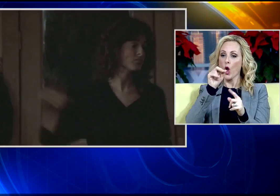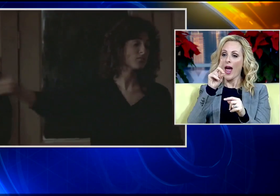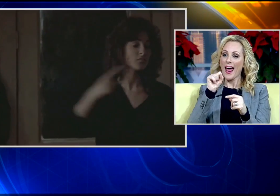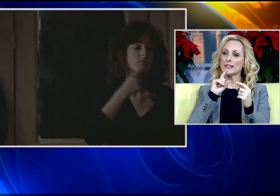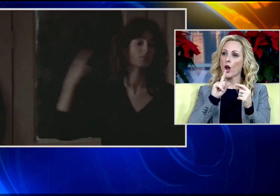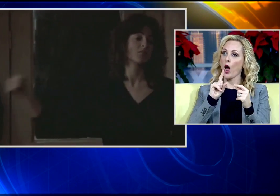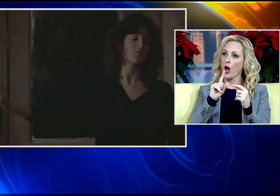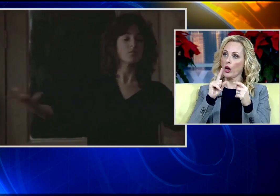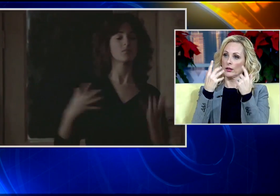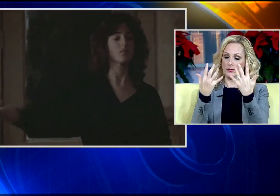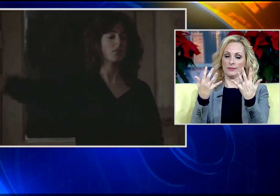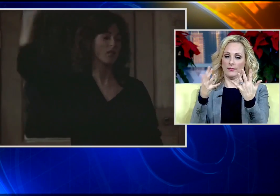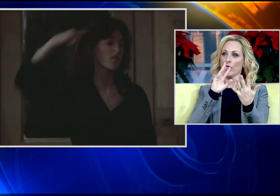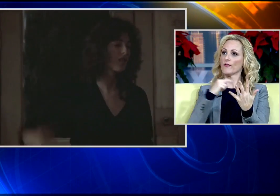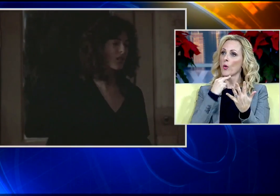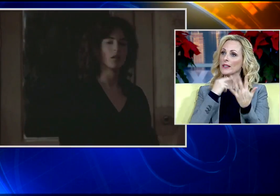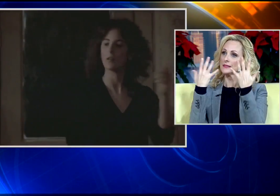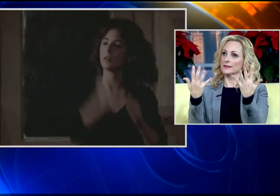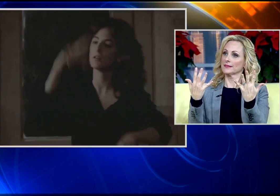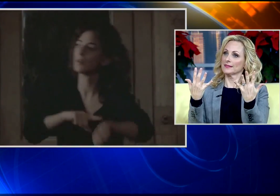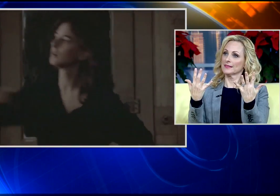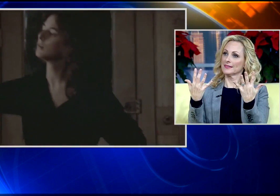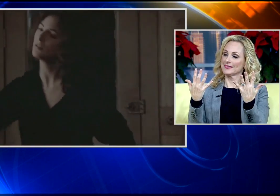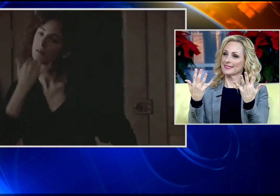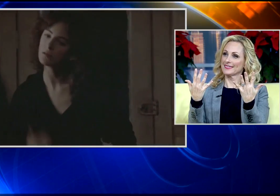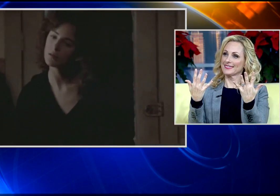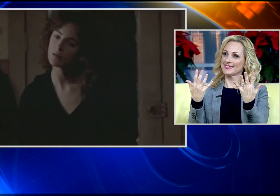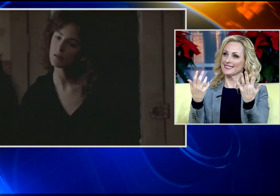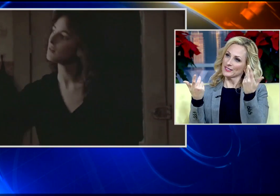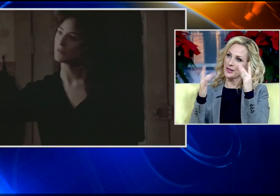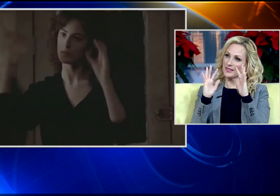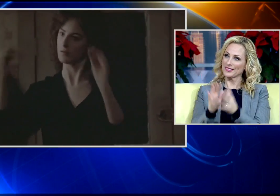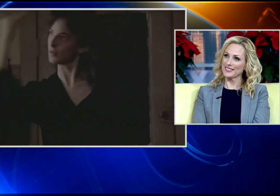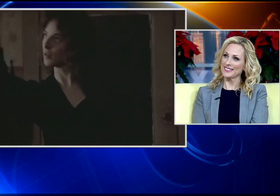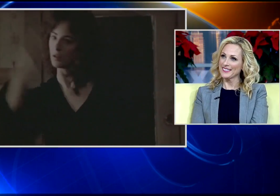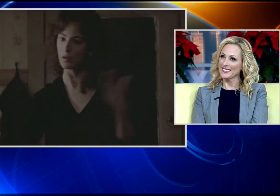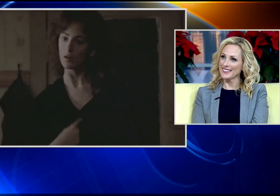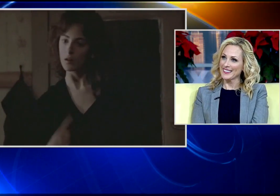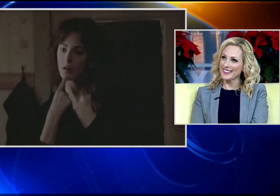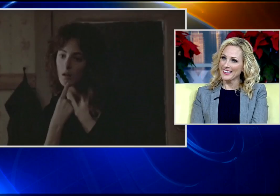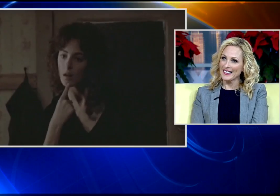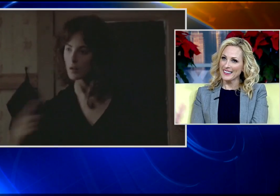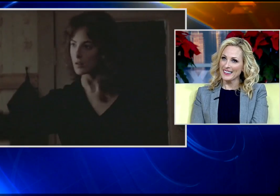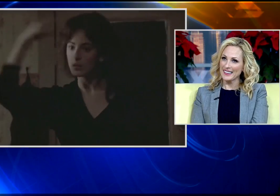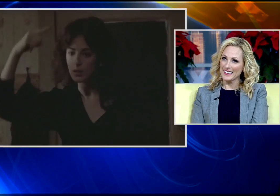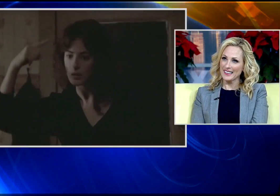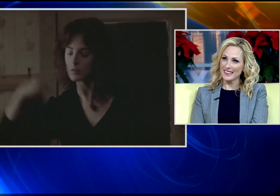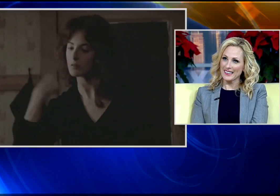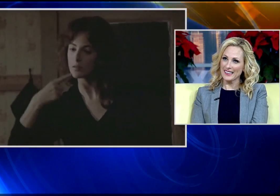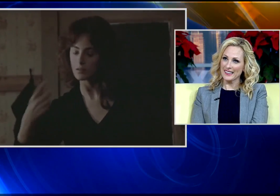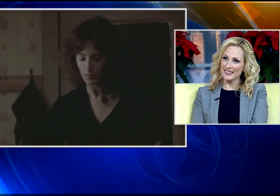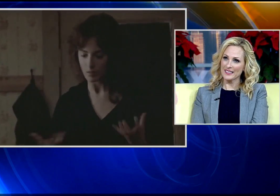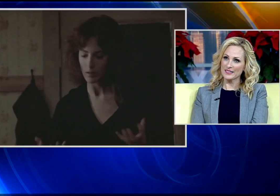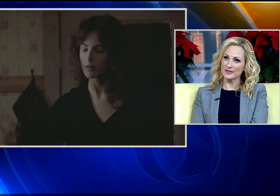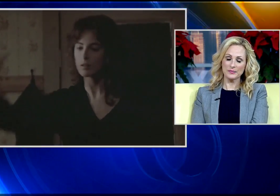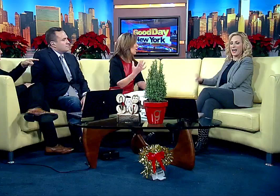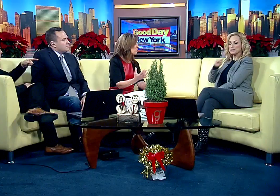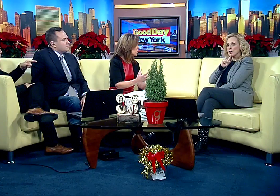hear sounds. You can actually look and see what's going on, but if you can't, well, what do you do? So, Marlee, do you like being on Broadway? Obviously, the work routine